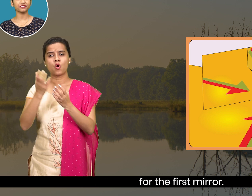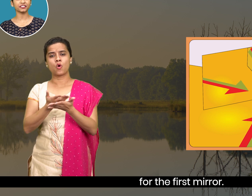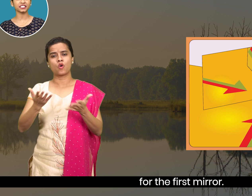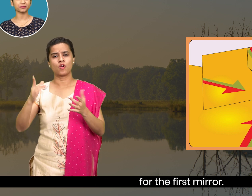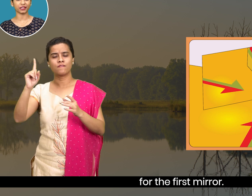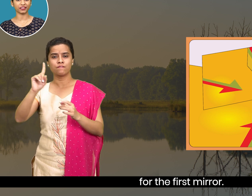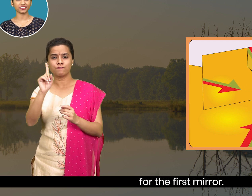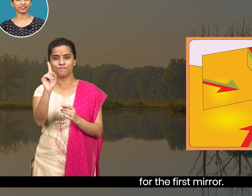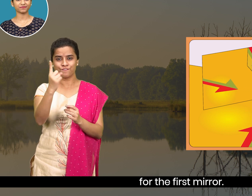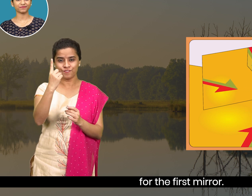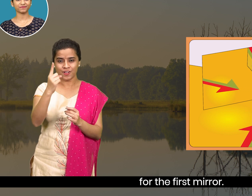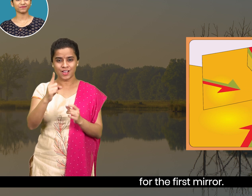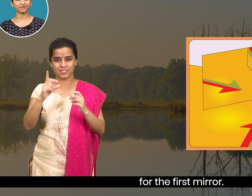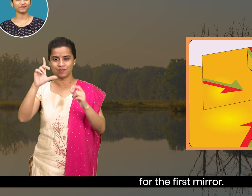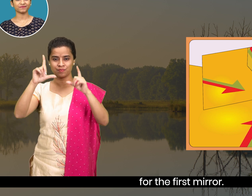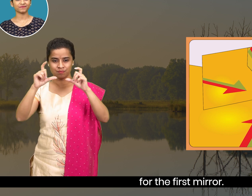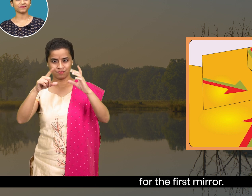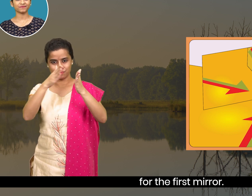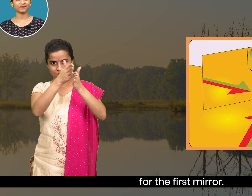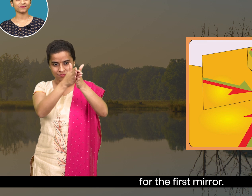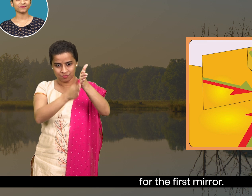for the first mirror.